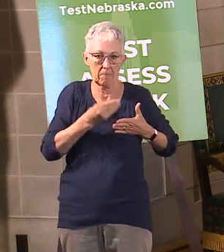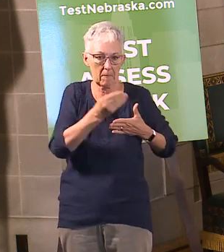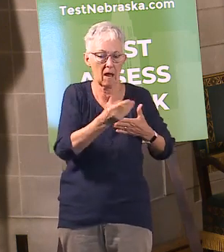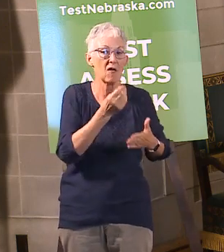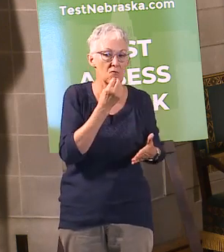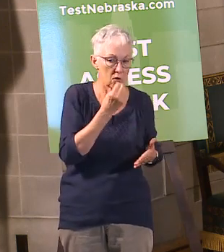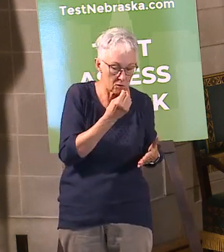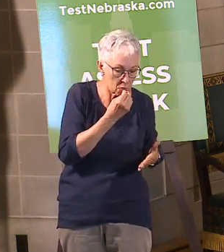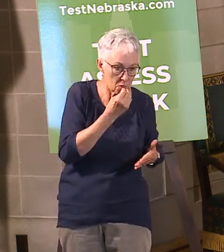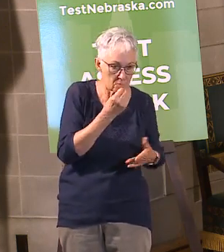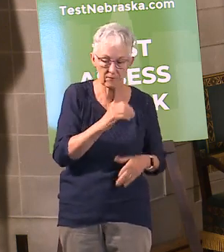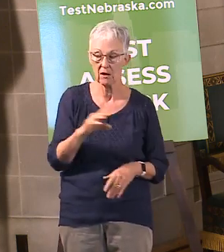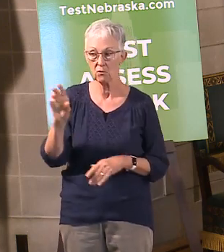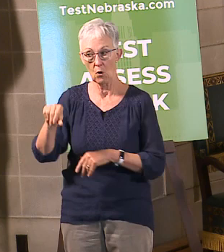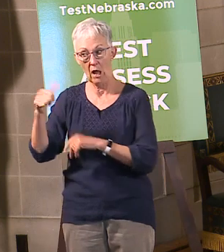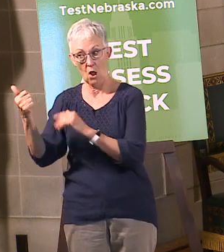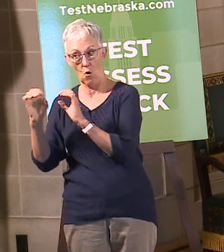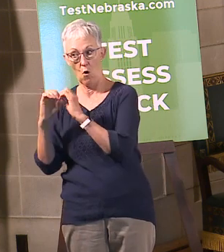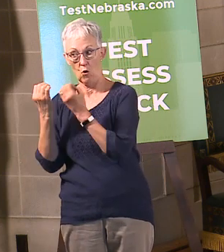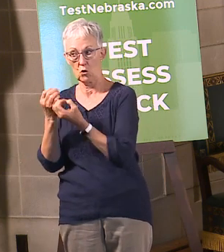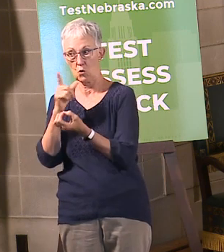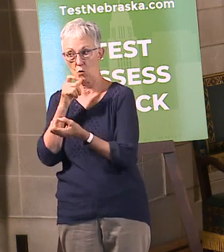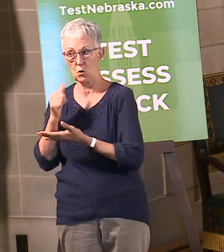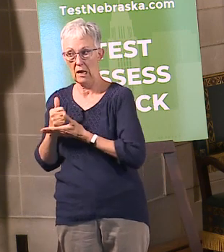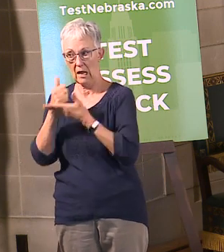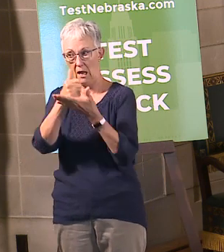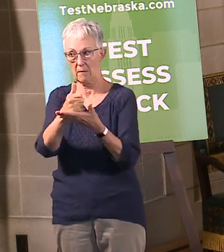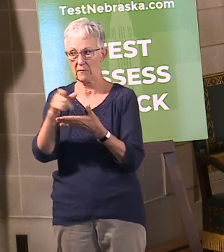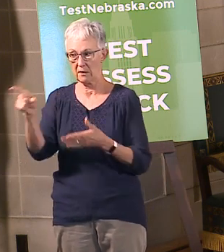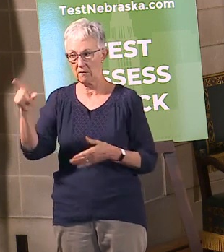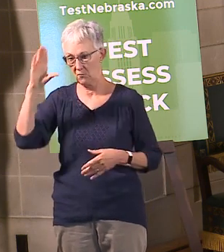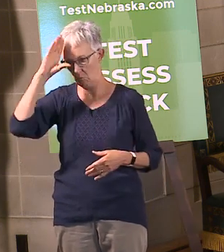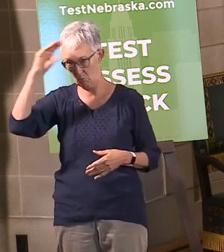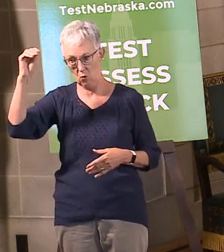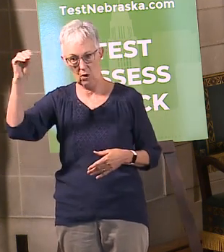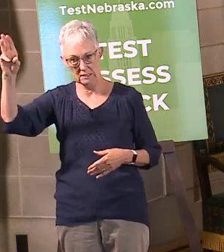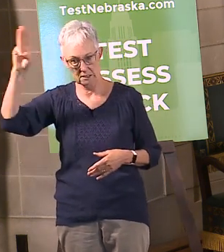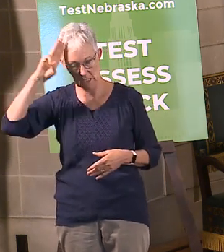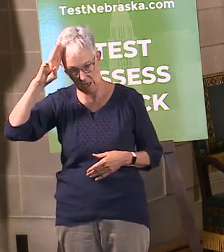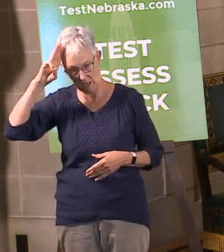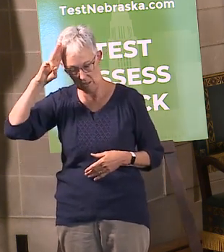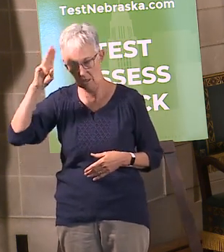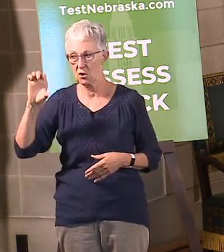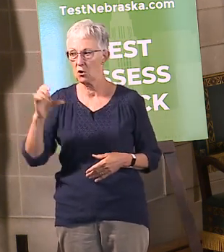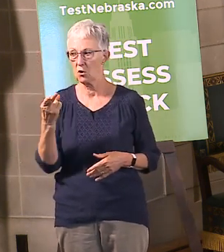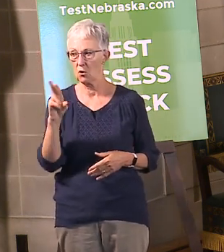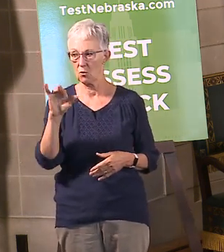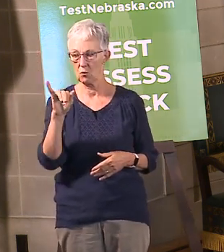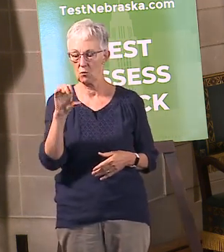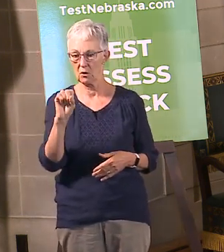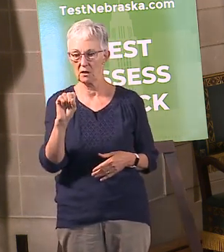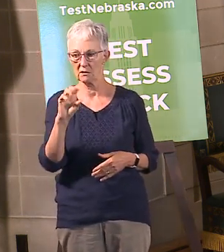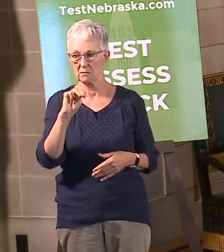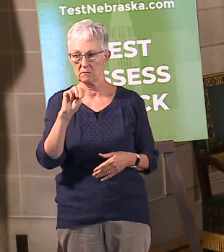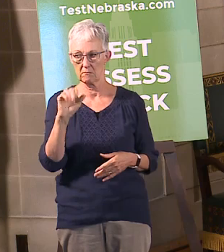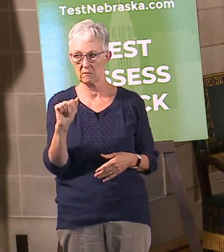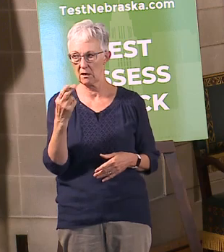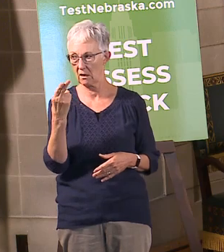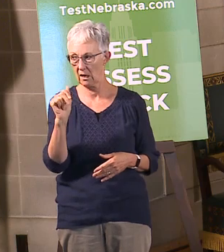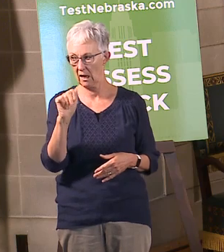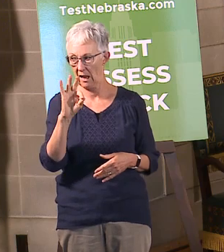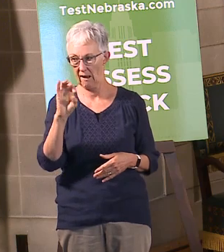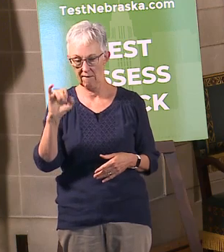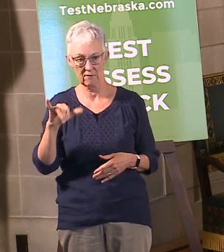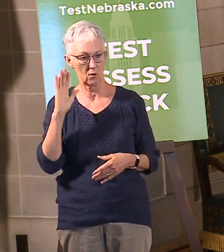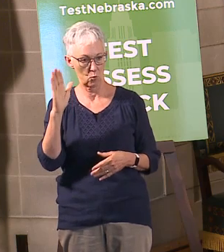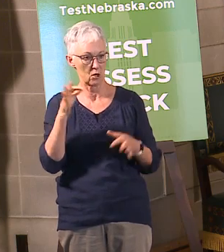help them is the Boy Scouts. So we've got Chris Mahaffey here to be able to talk about what the Boy Scouts are doing to be able to help our food bank meet the needs